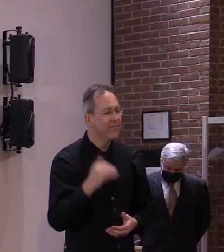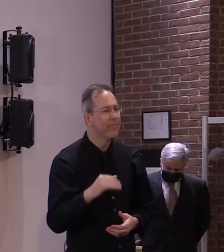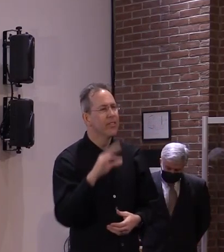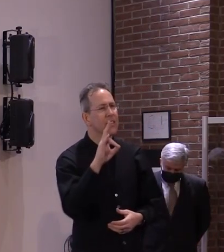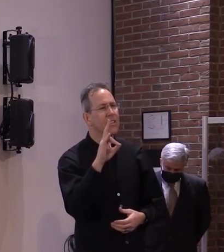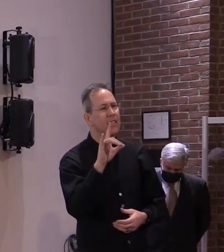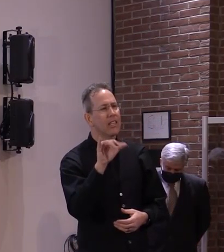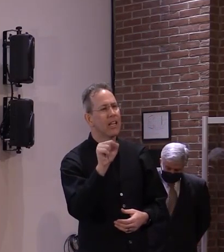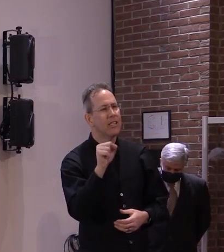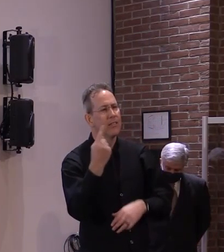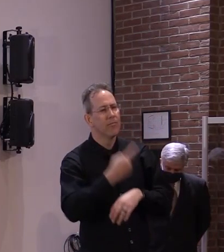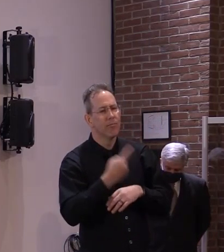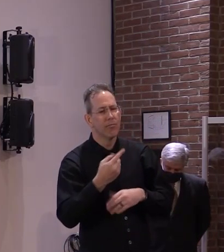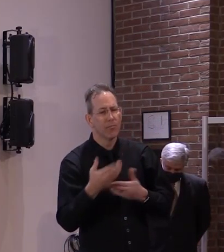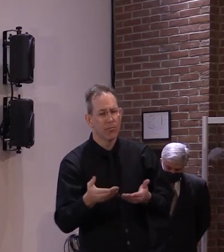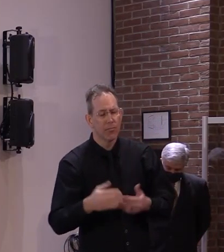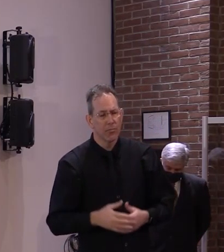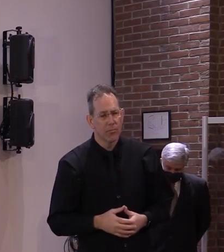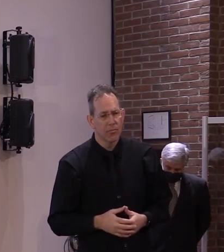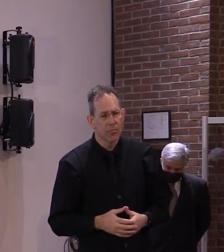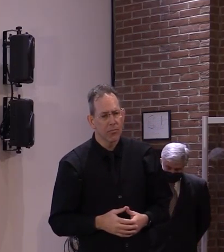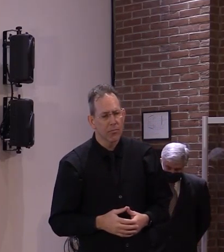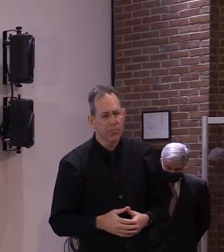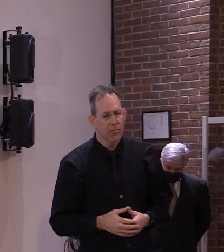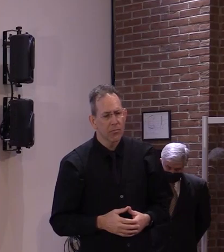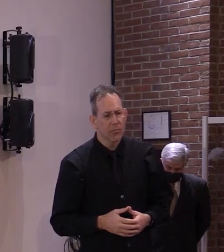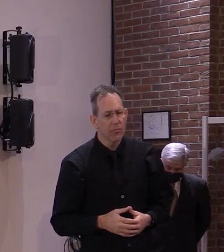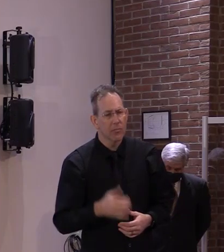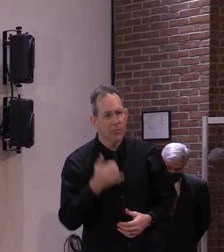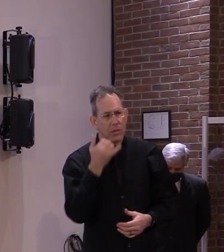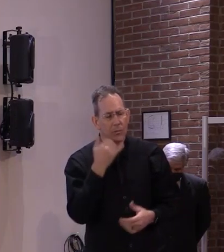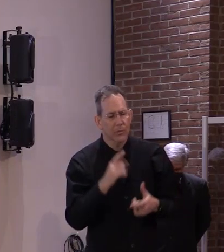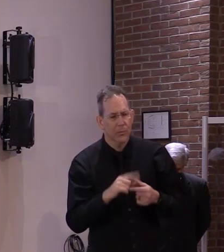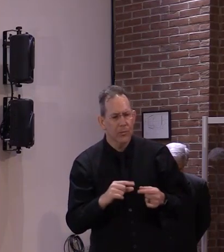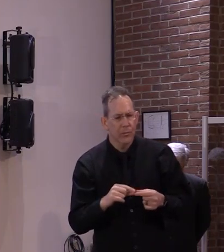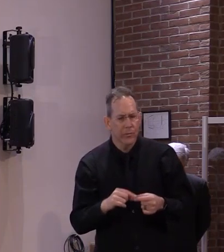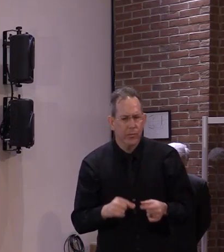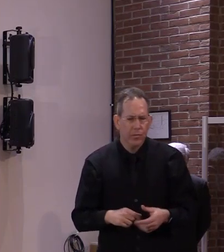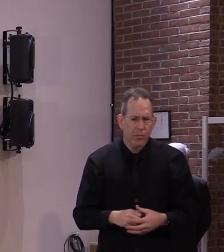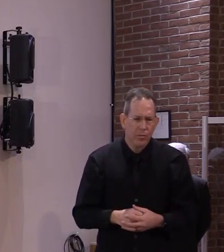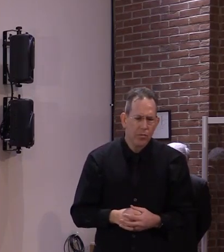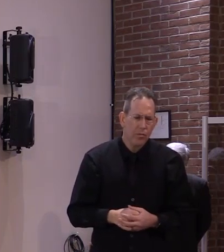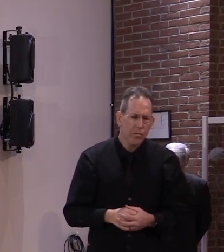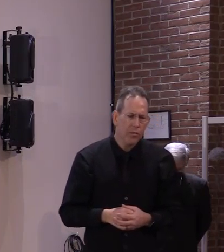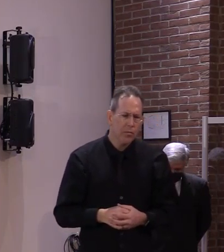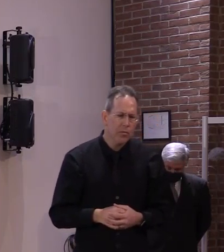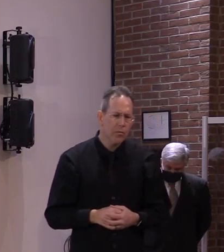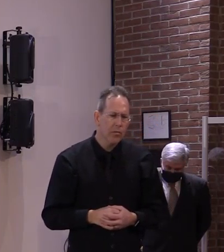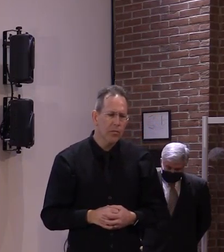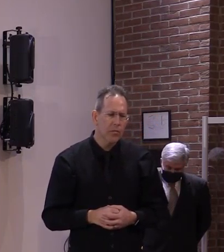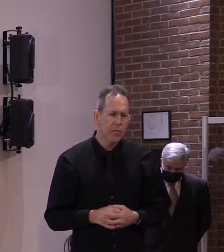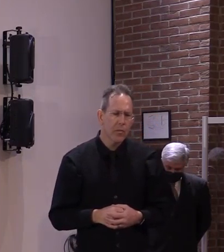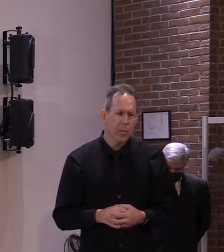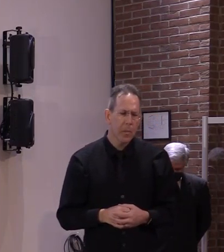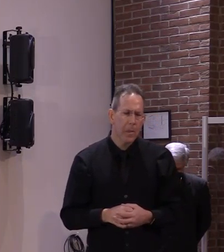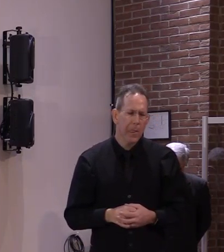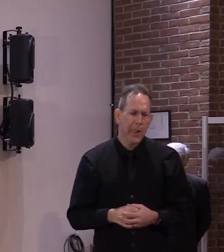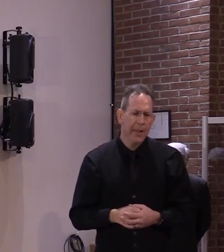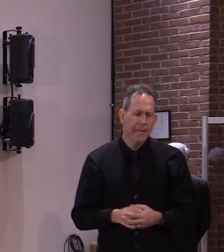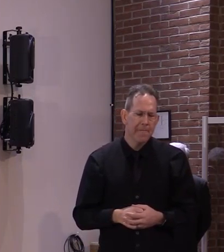Hi, I was hoping we might be able to get a little more insight into the planning going on currently for the phase that's